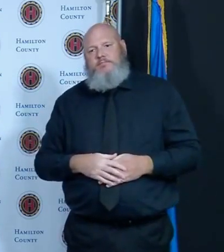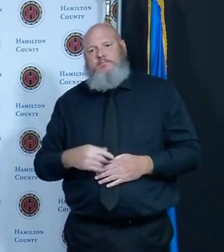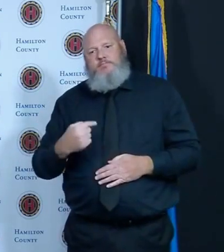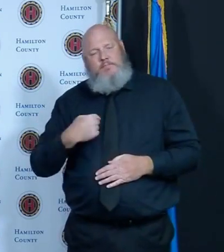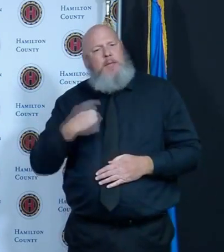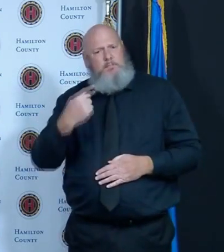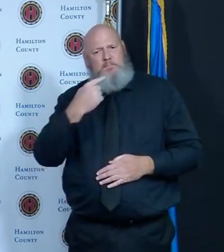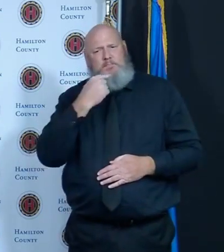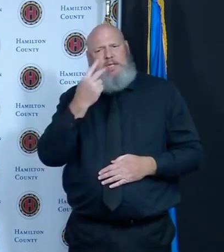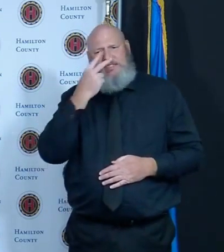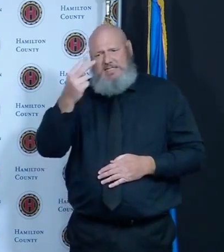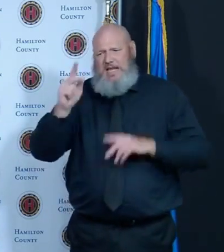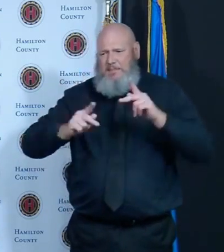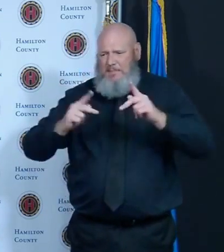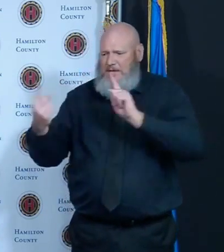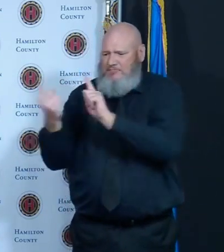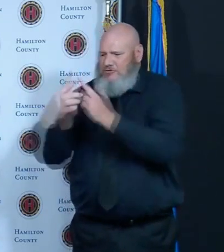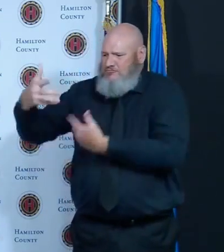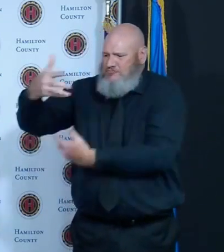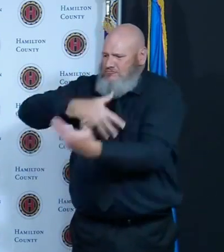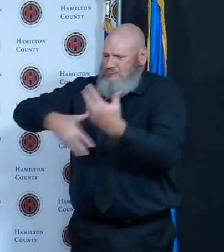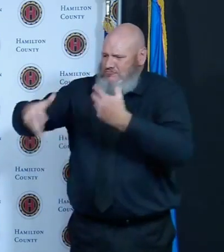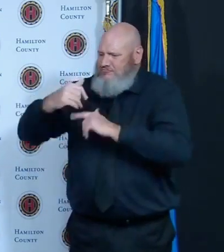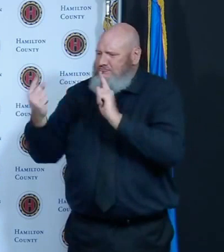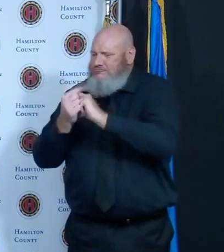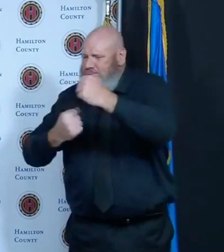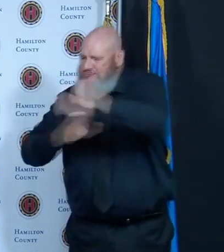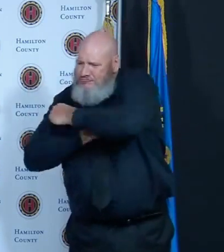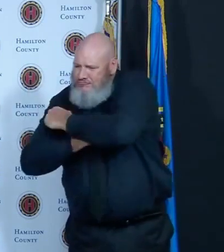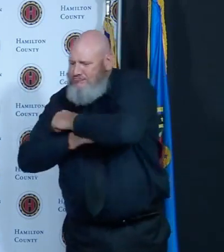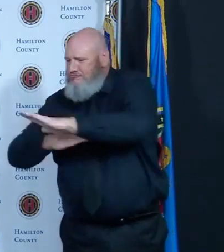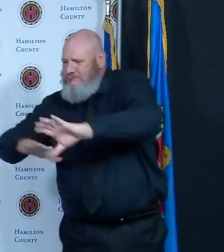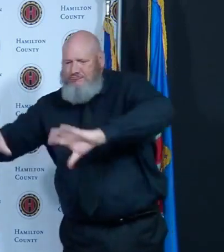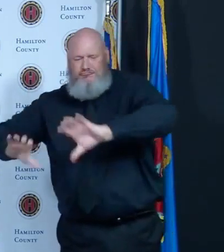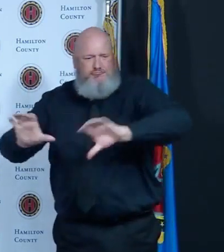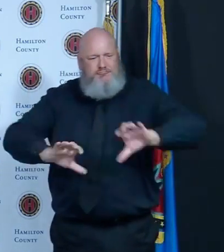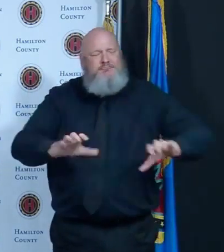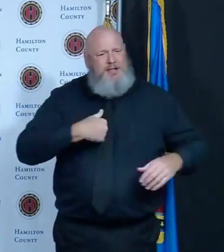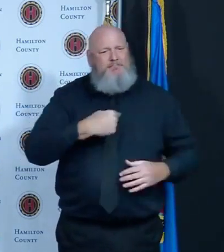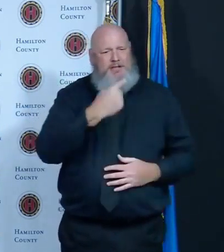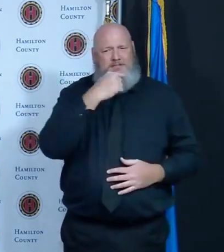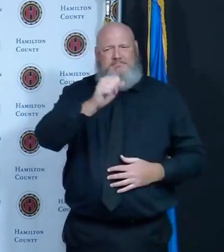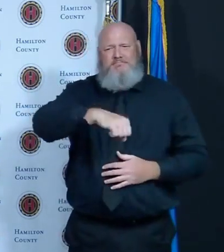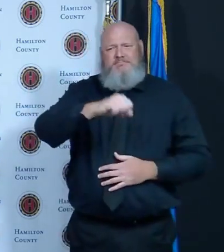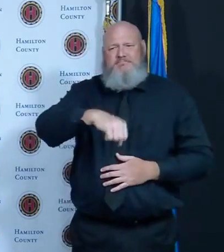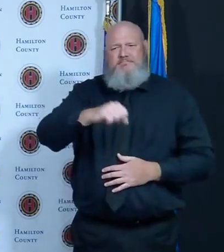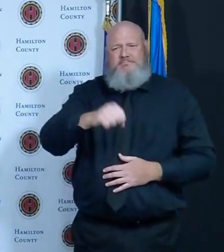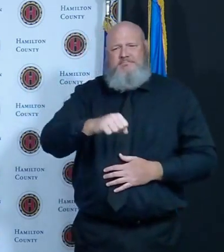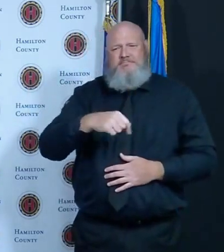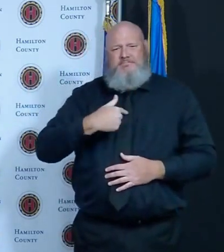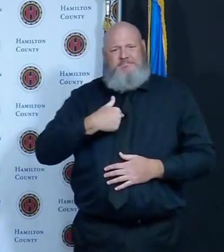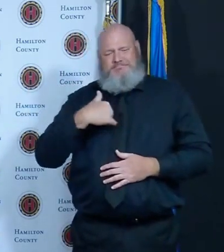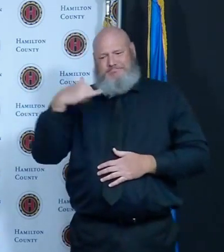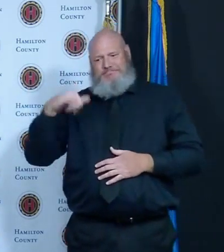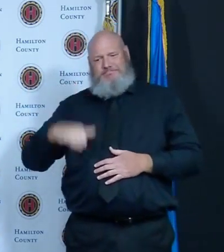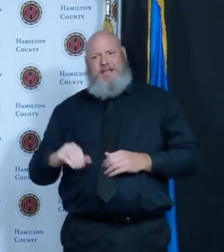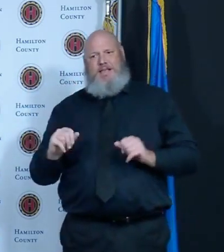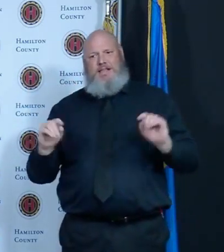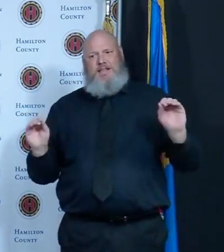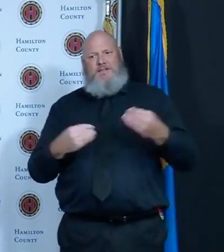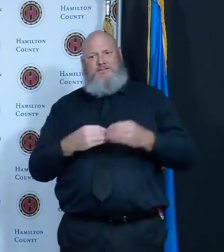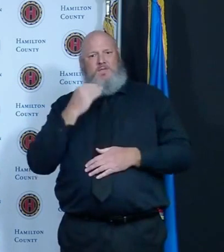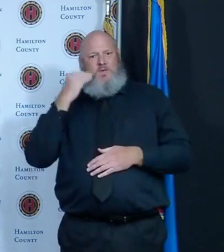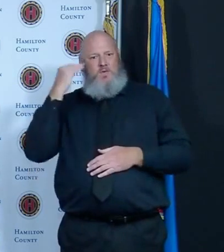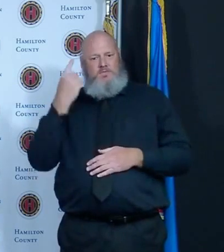to get files for my own work that I need to take care of. And it's lonely when I'm there by myself and no one else is there. And I miss my